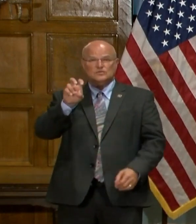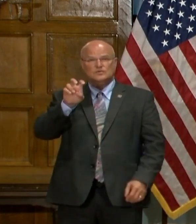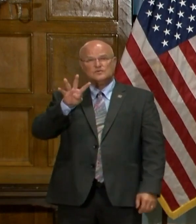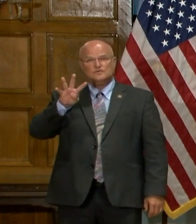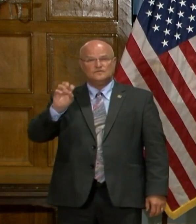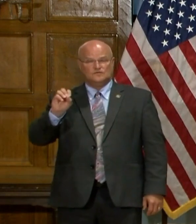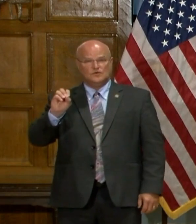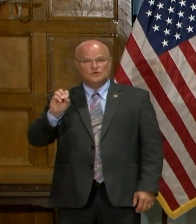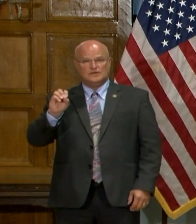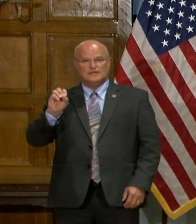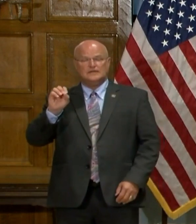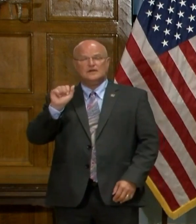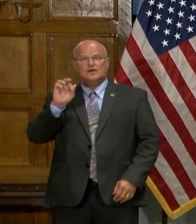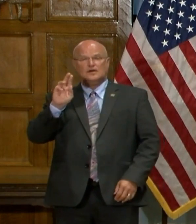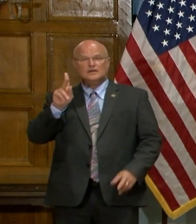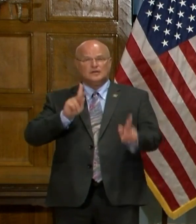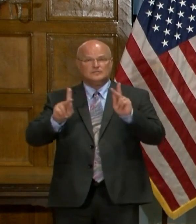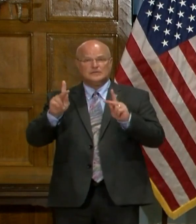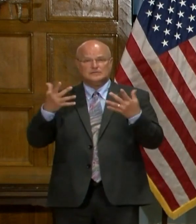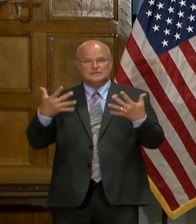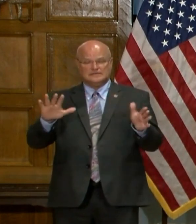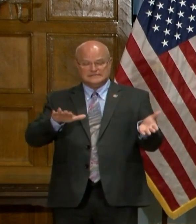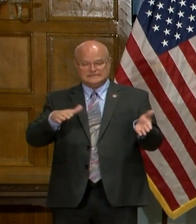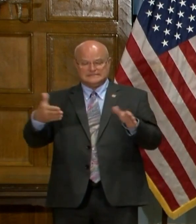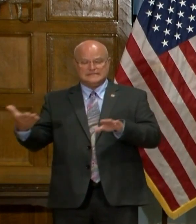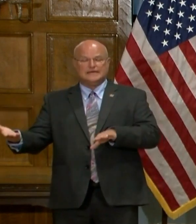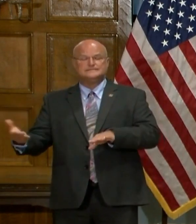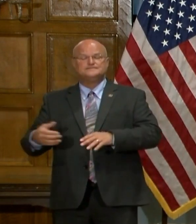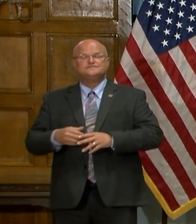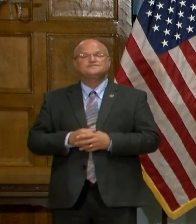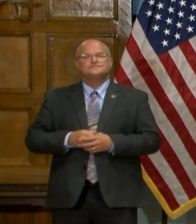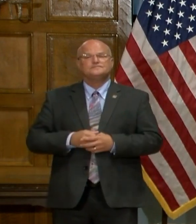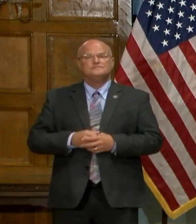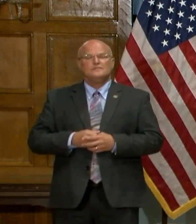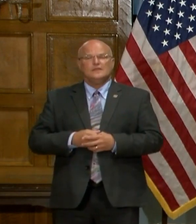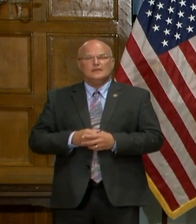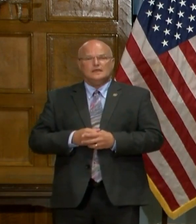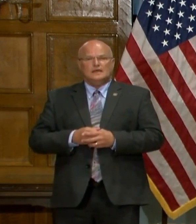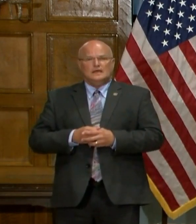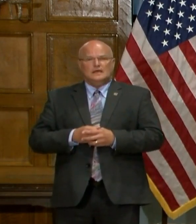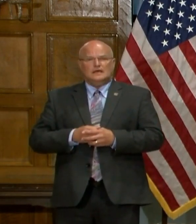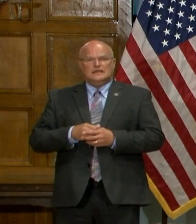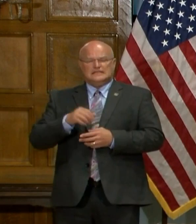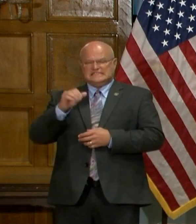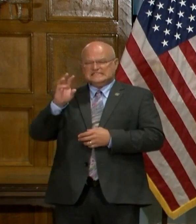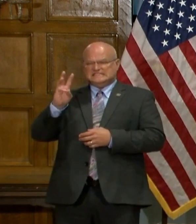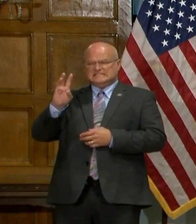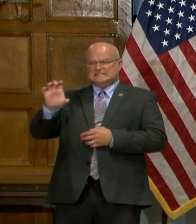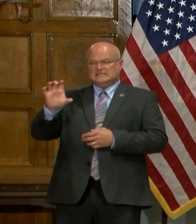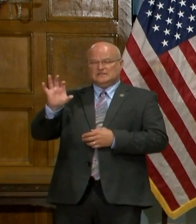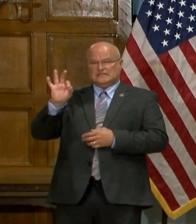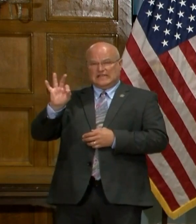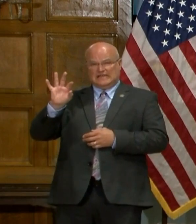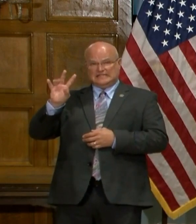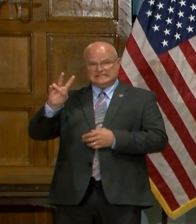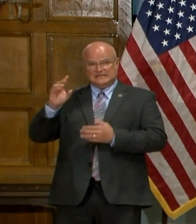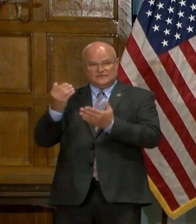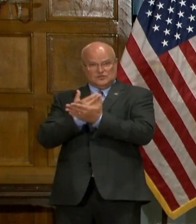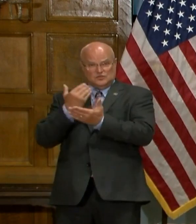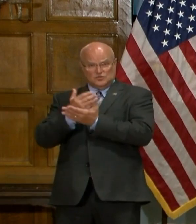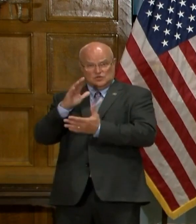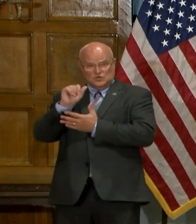240 Arkansans that have died. When we look at the 697 new cases